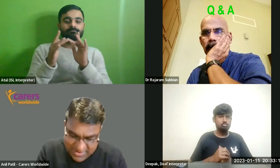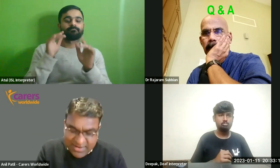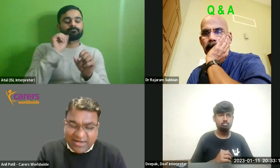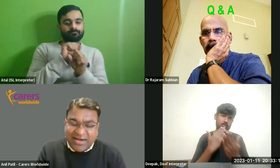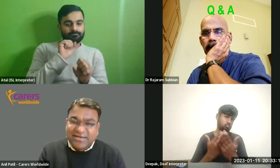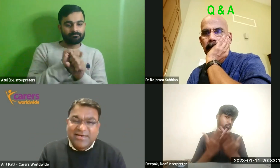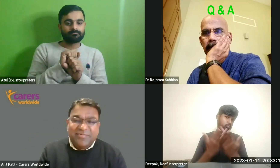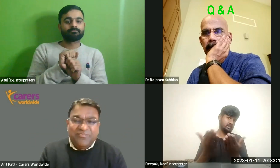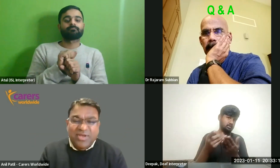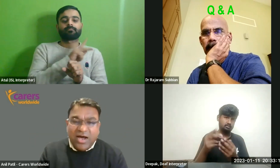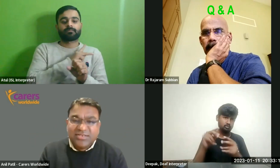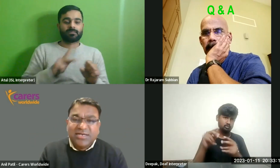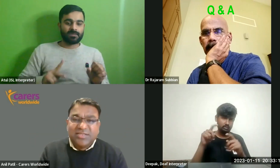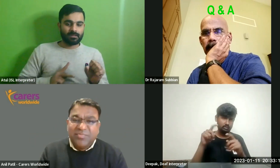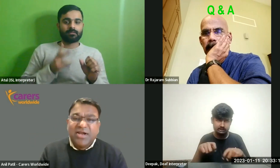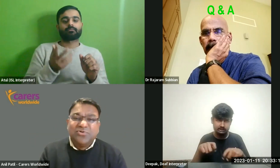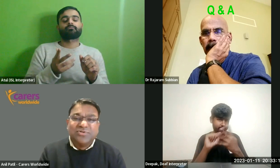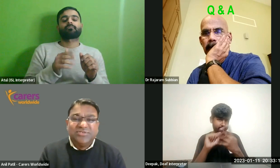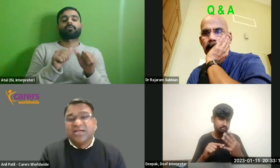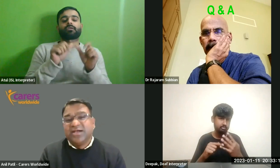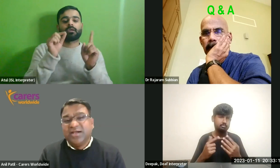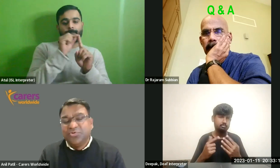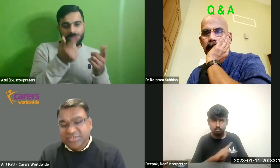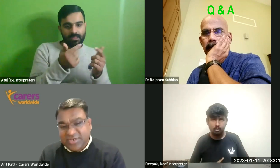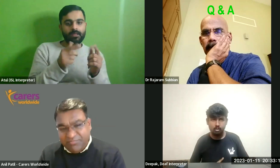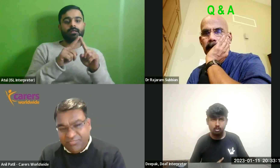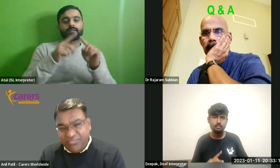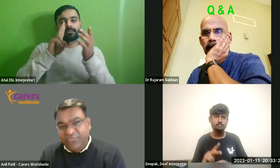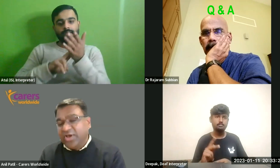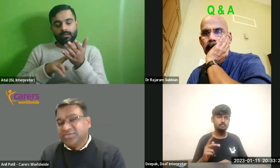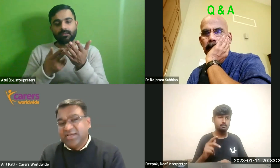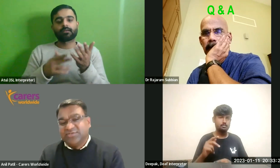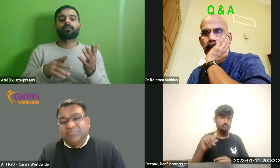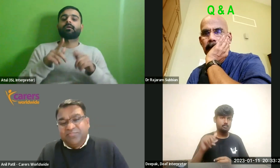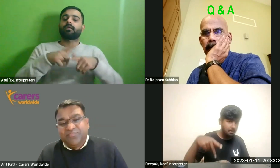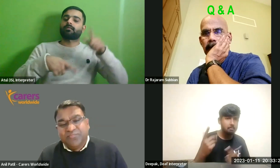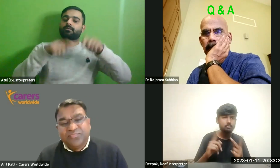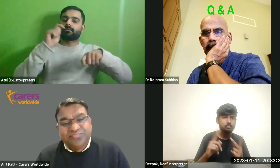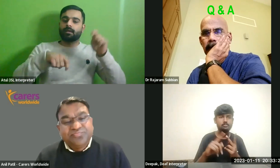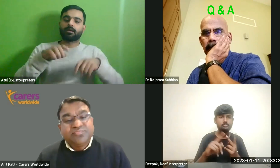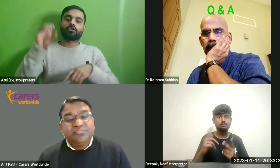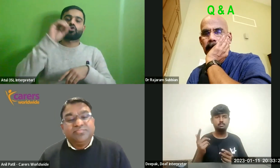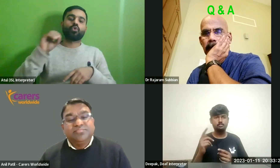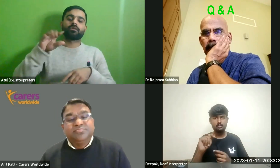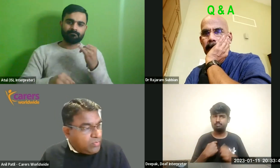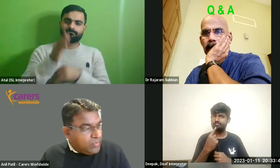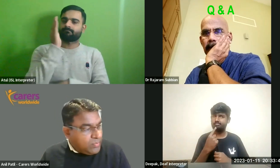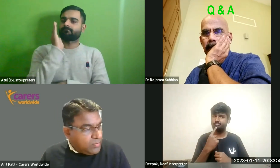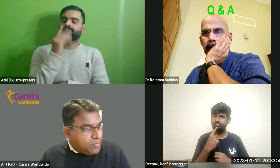in Karnataka, Andhra, Tamil Nadu, Jharkhand, and Odisha, 5 states.